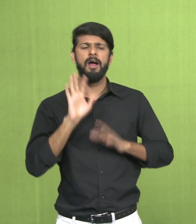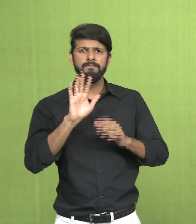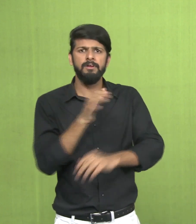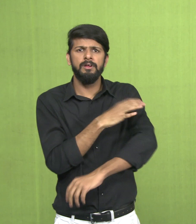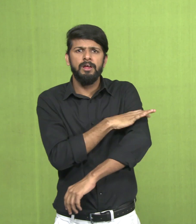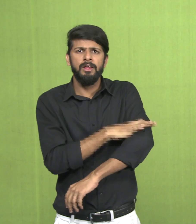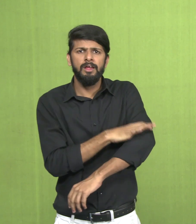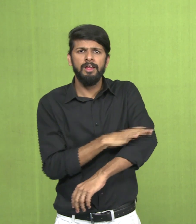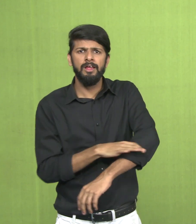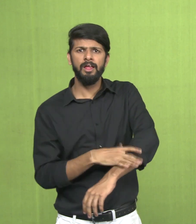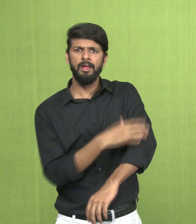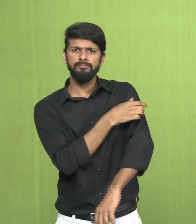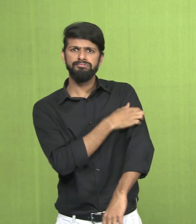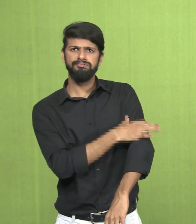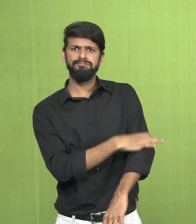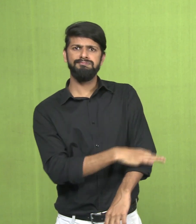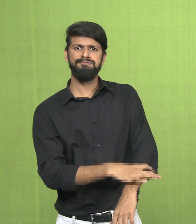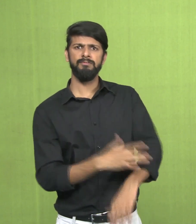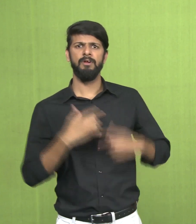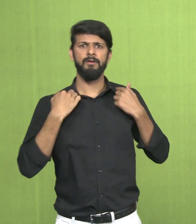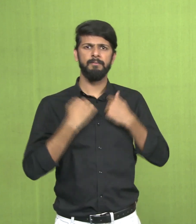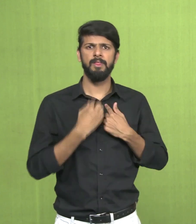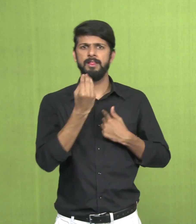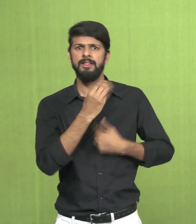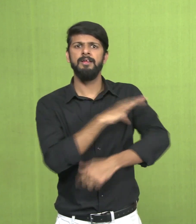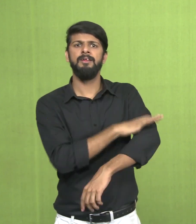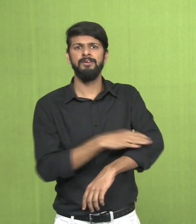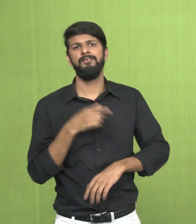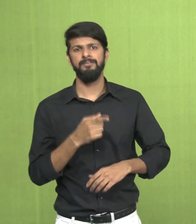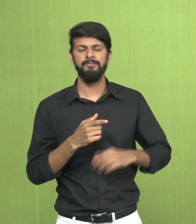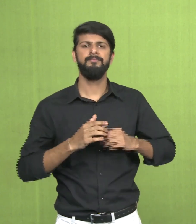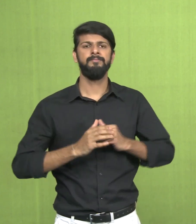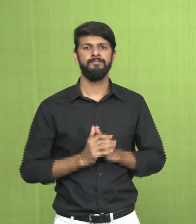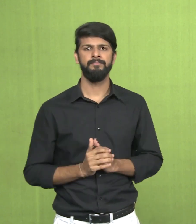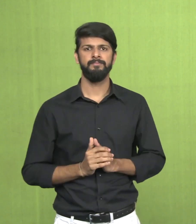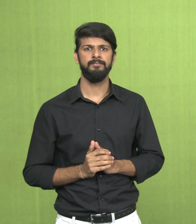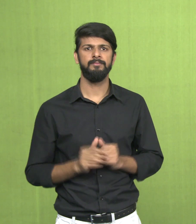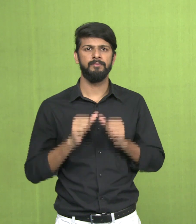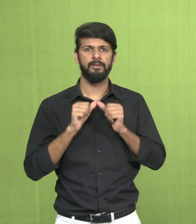the nape, and she is adorned with jewelry.